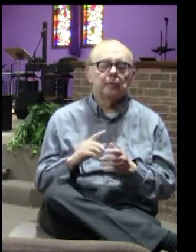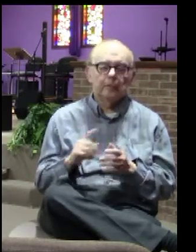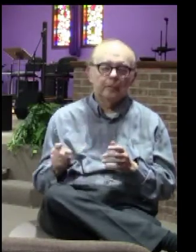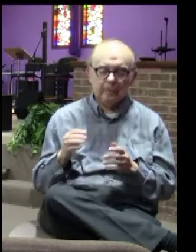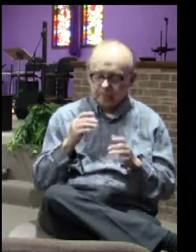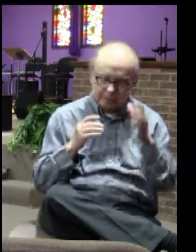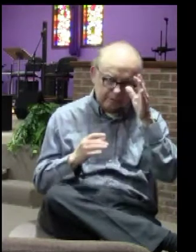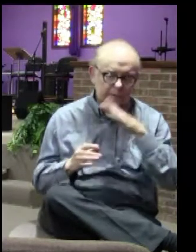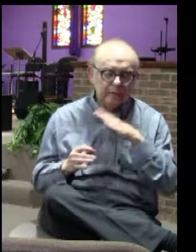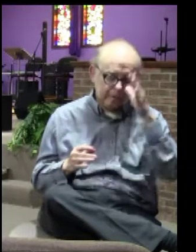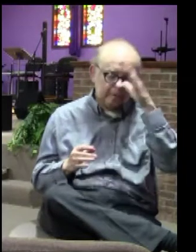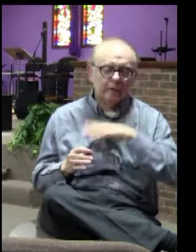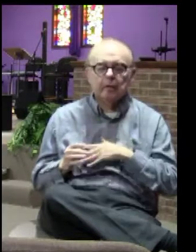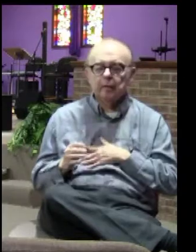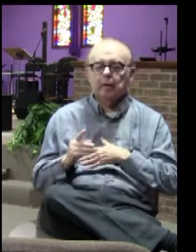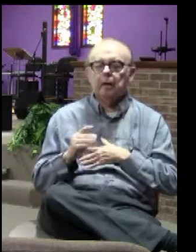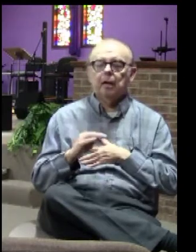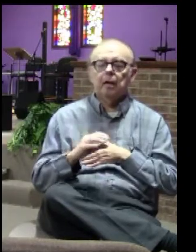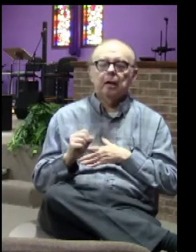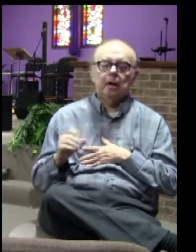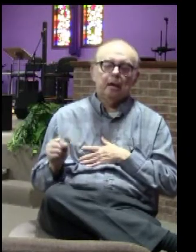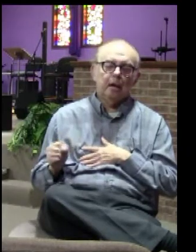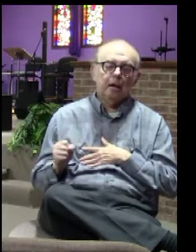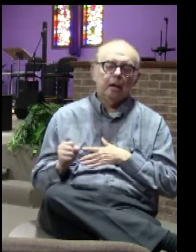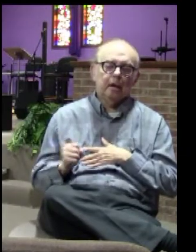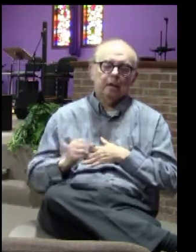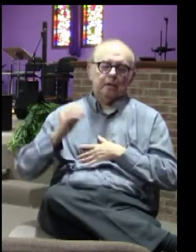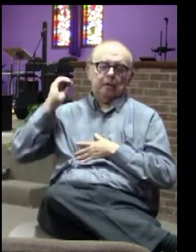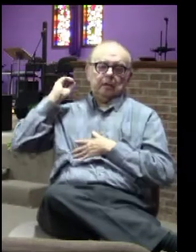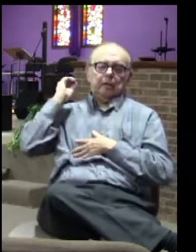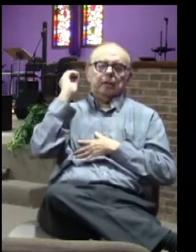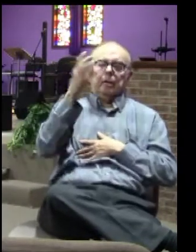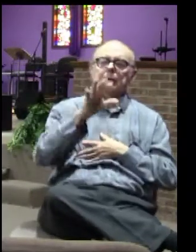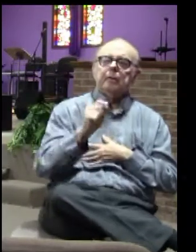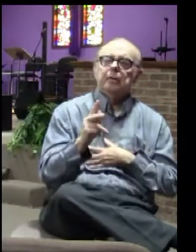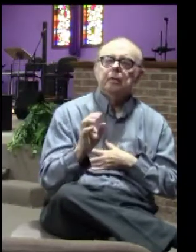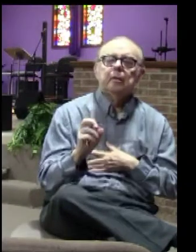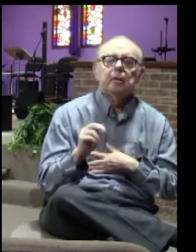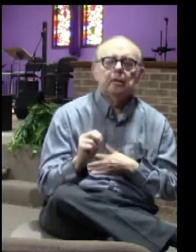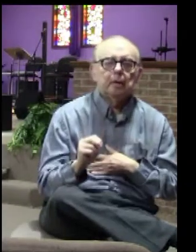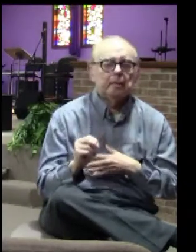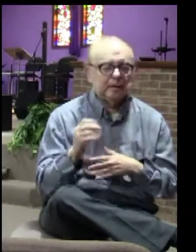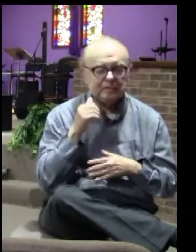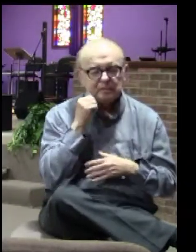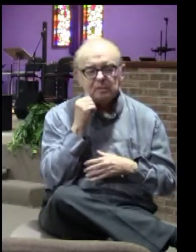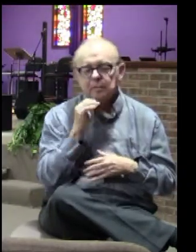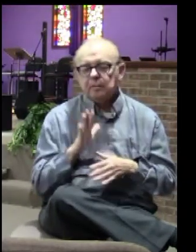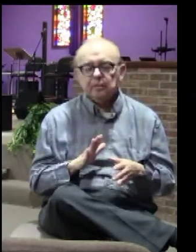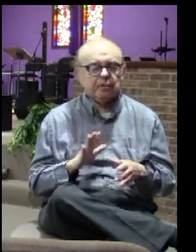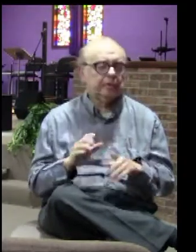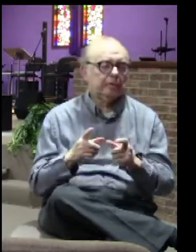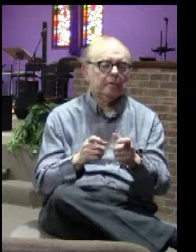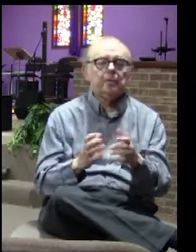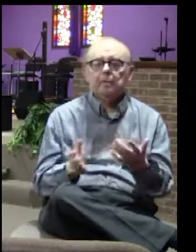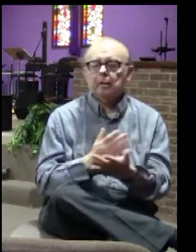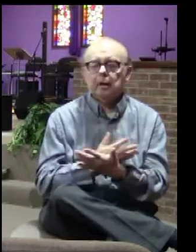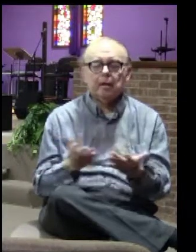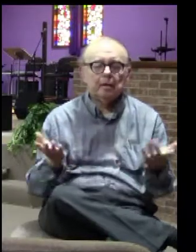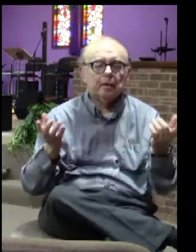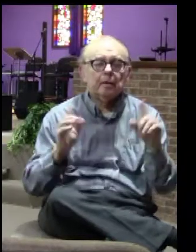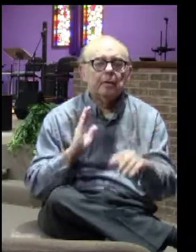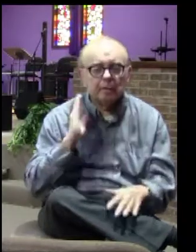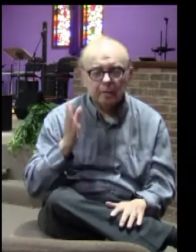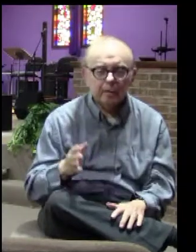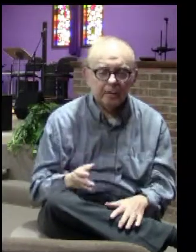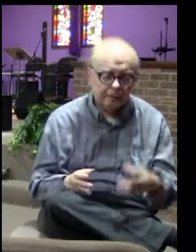those guys that are doing the discus and the hurling of the javelin or whatever else they were doing, and the girls that were going to run and things that were going to